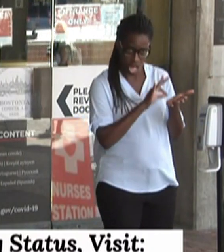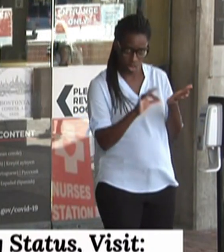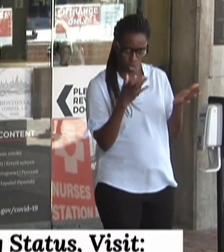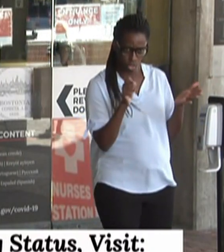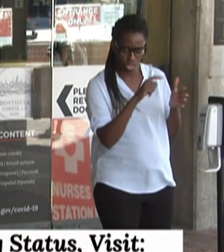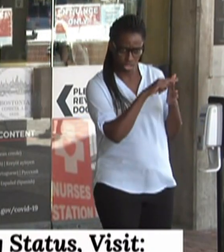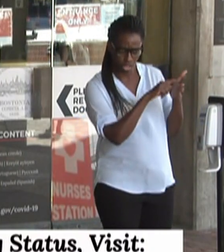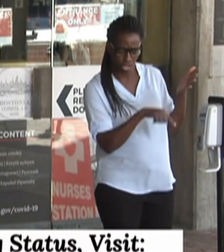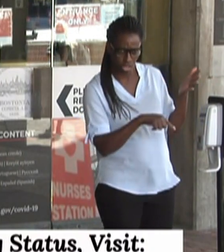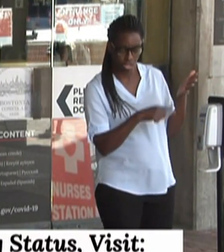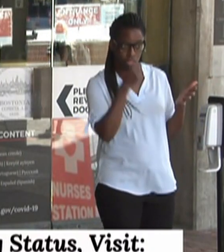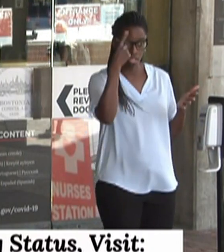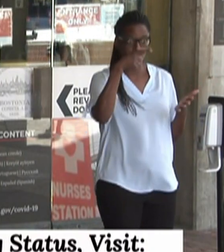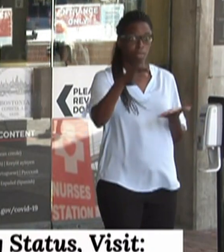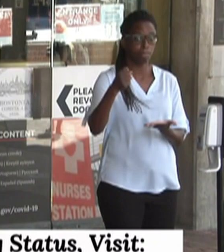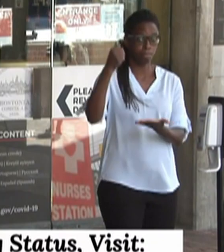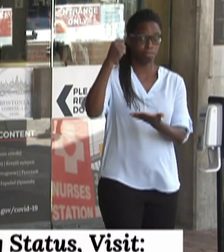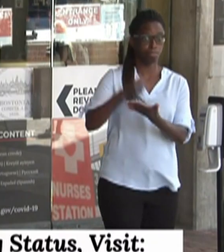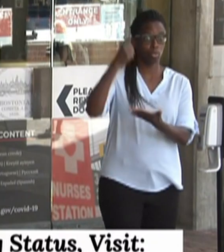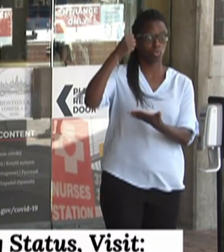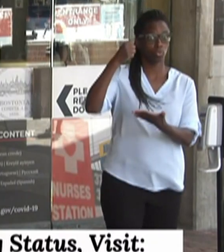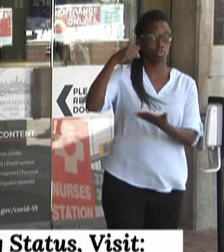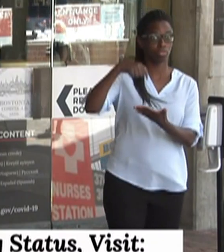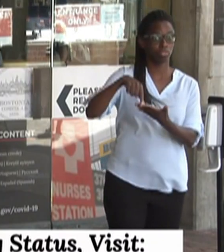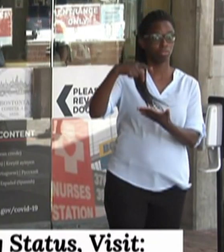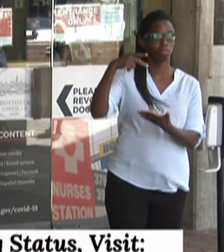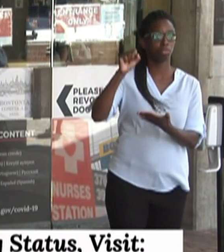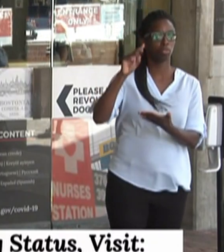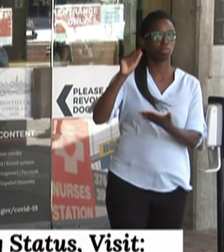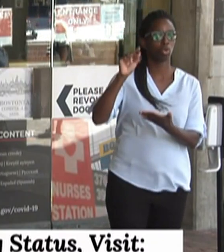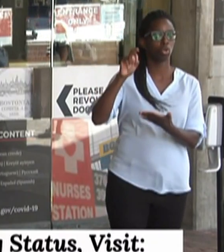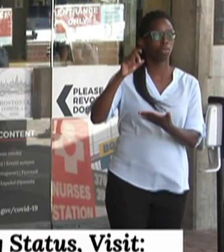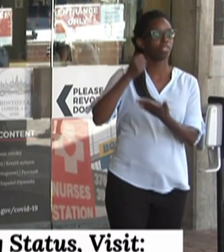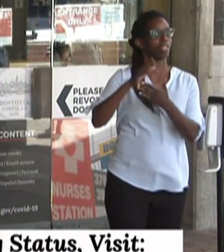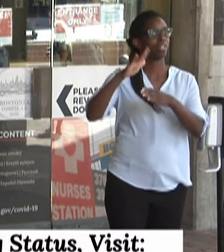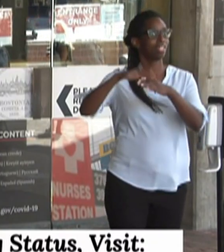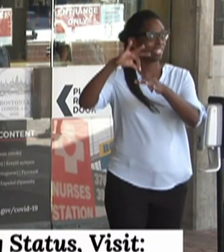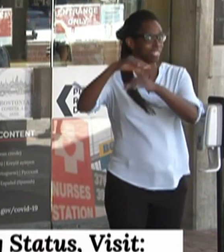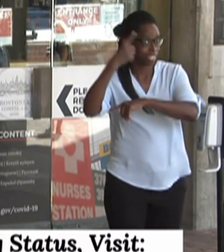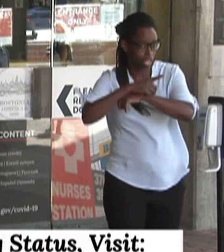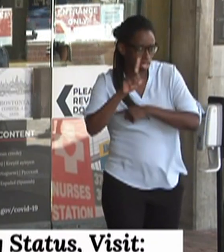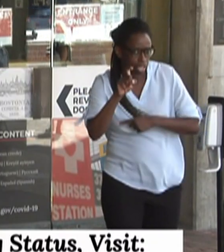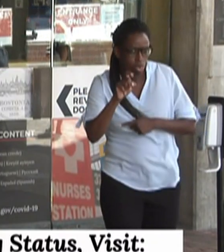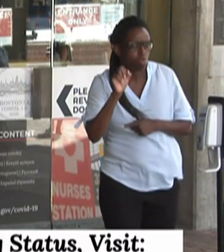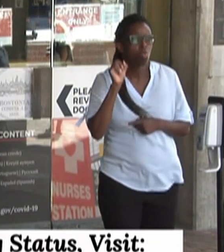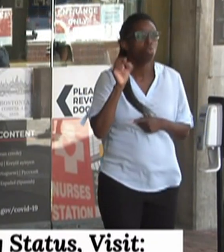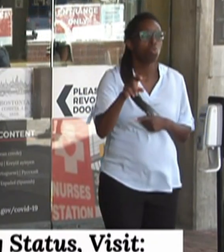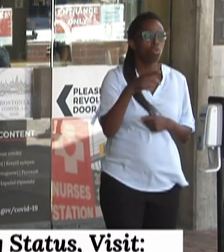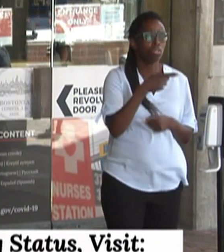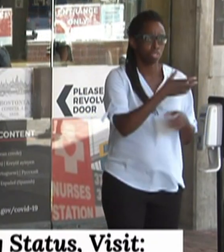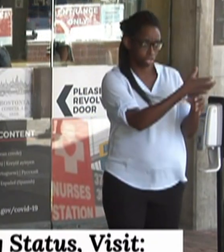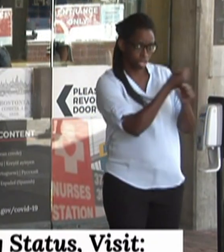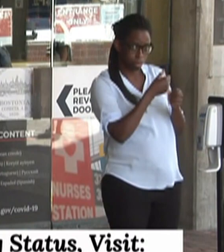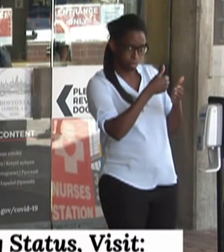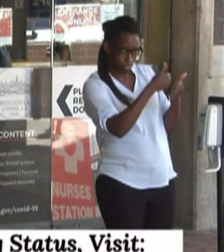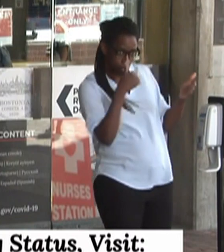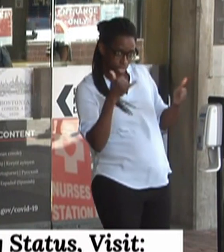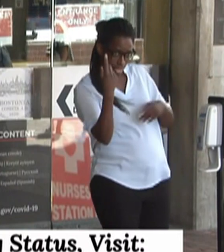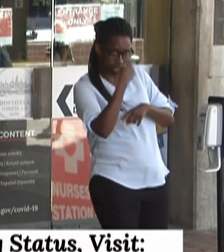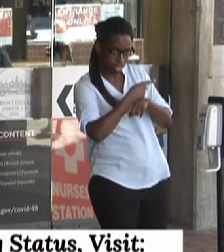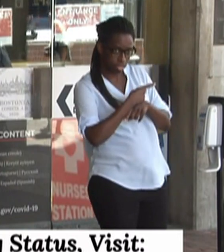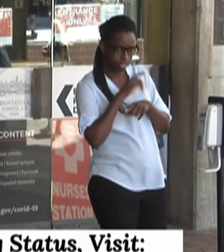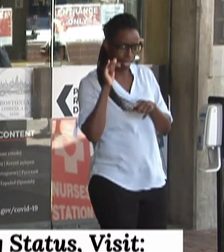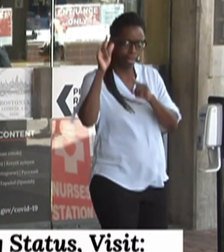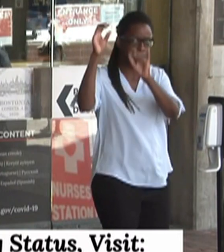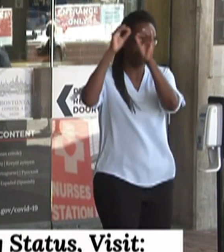Election Day, and the 10-day extension to make sure there's time to count those votes. This is our